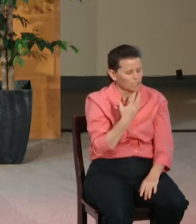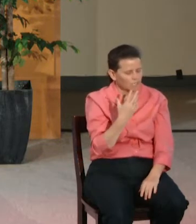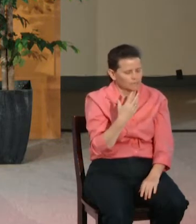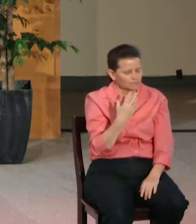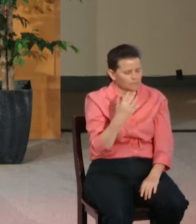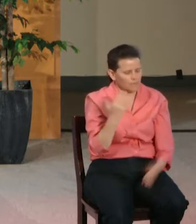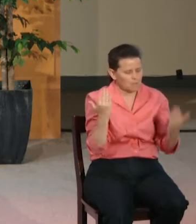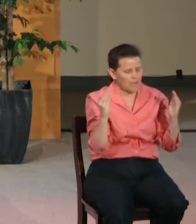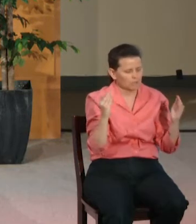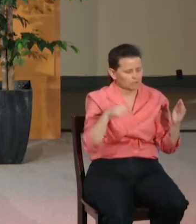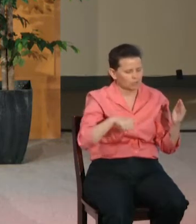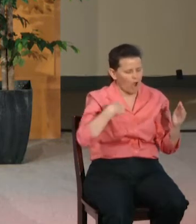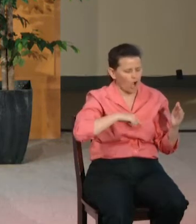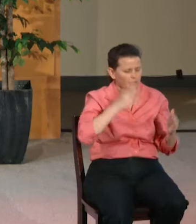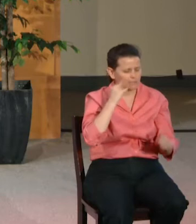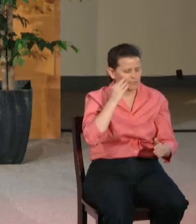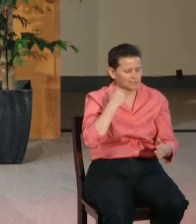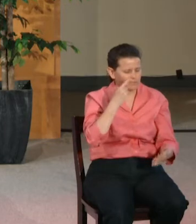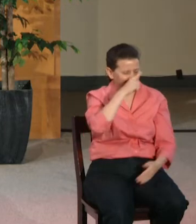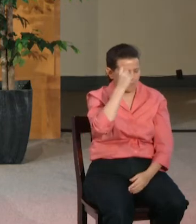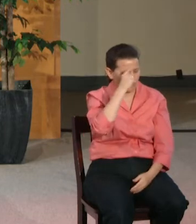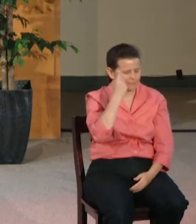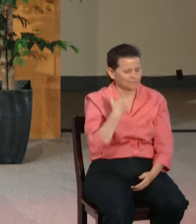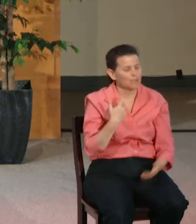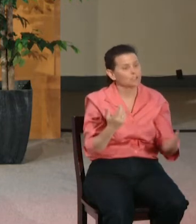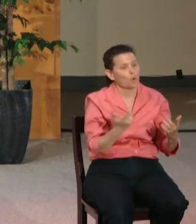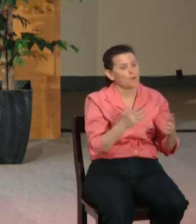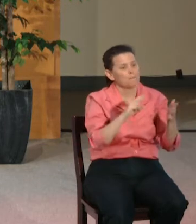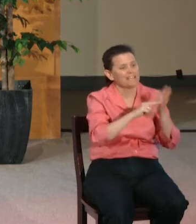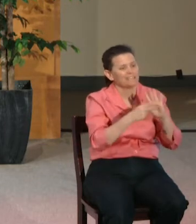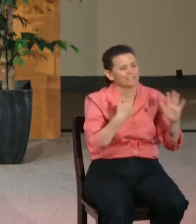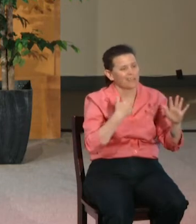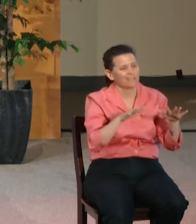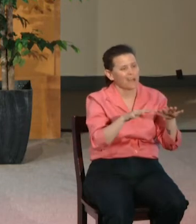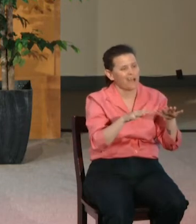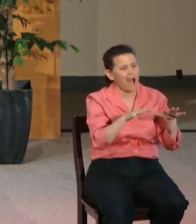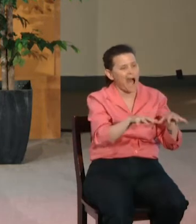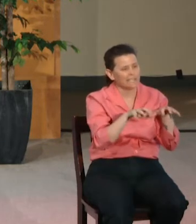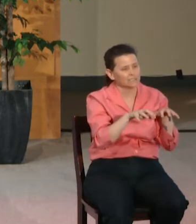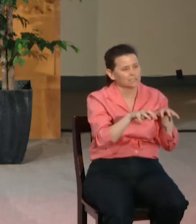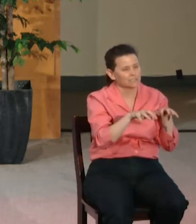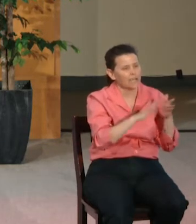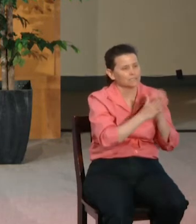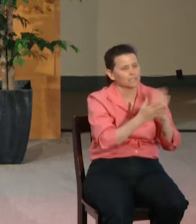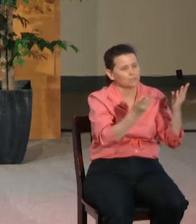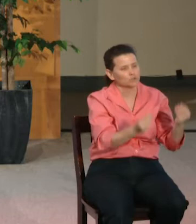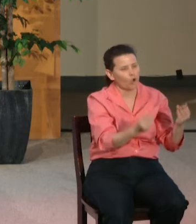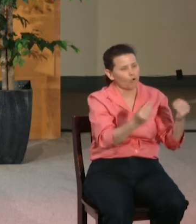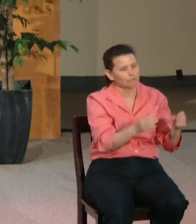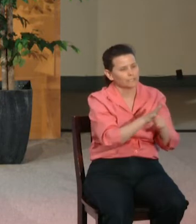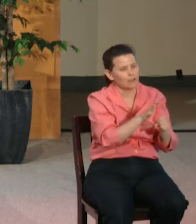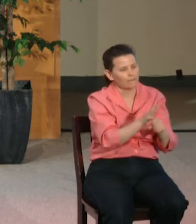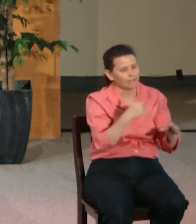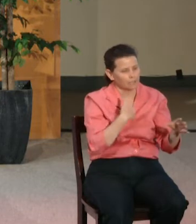comes a moment in time where the ice on top of the ocean has gotten slushy enough that you can punch holes through